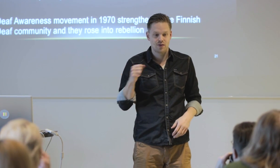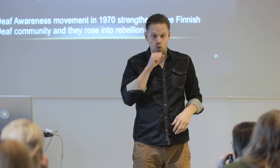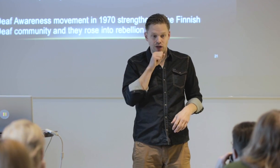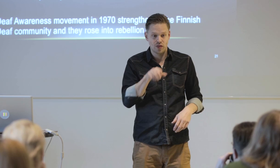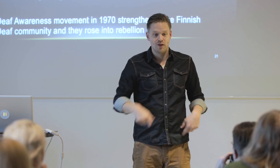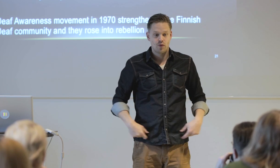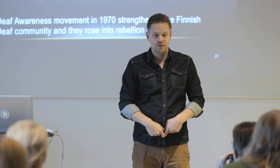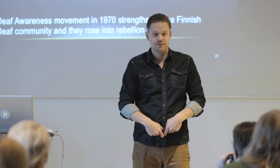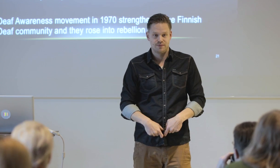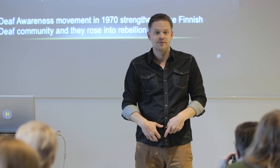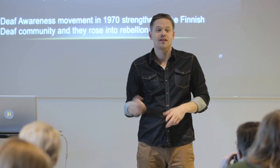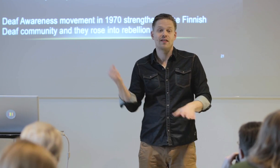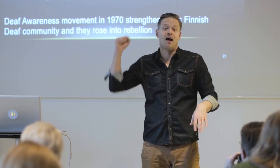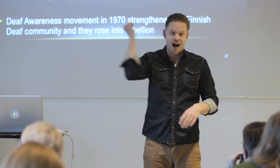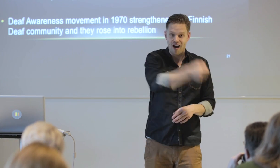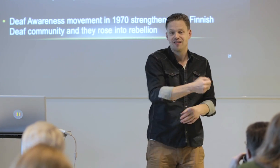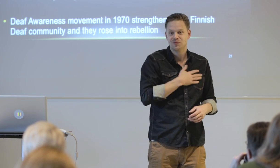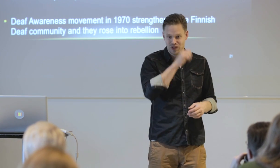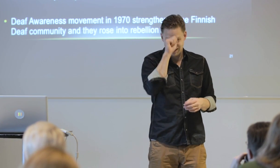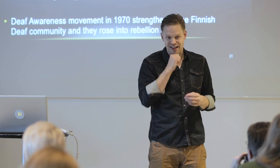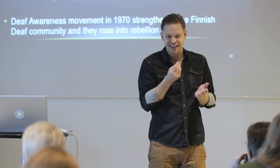then my grandfather would take his belt and hit again,